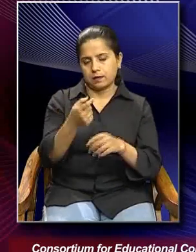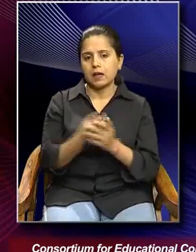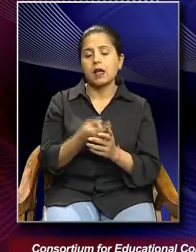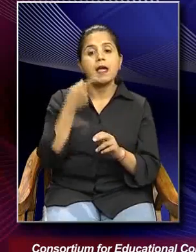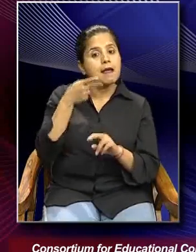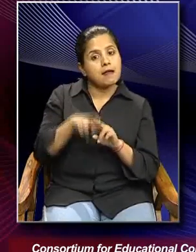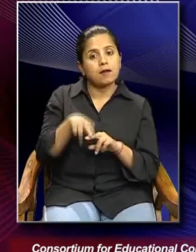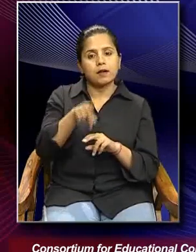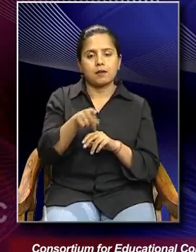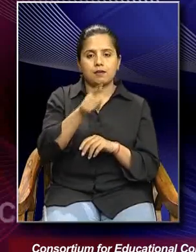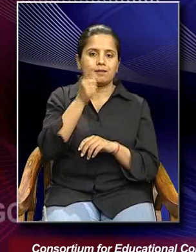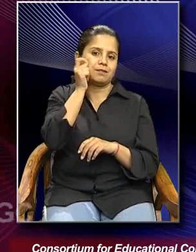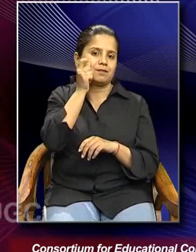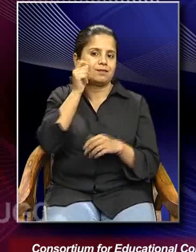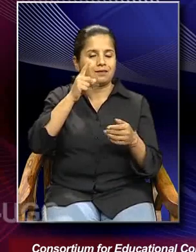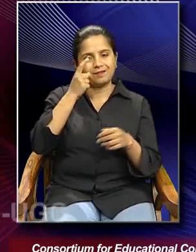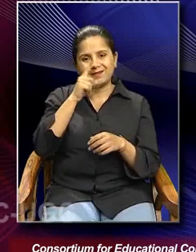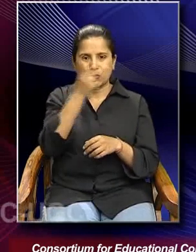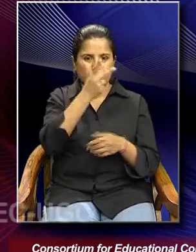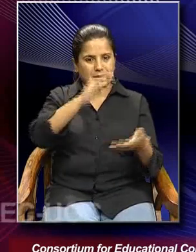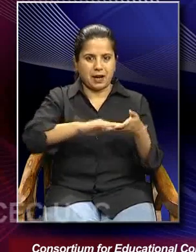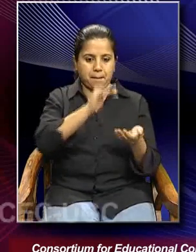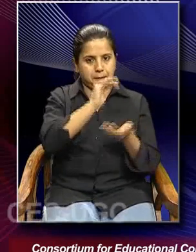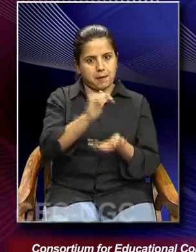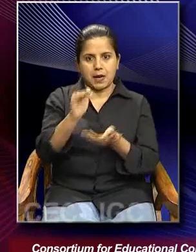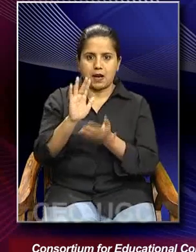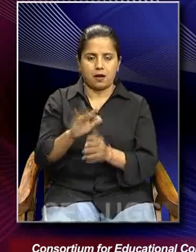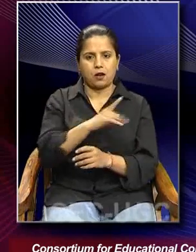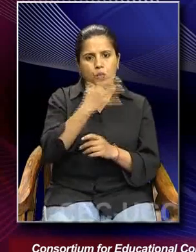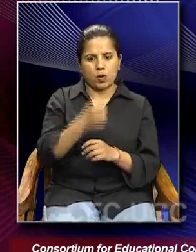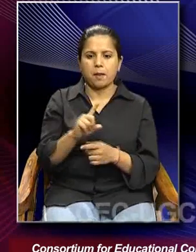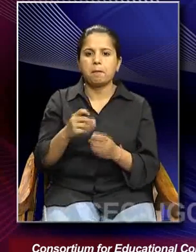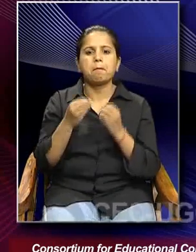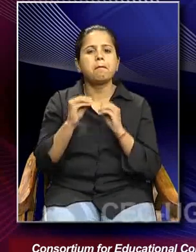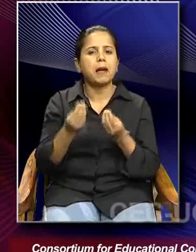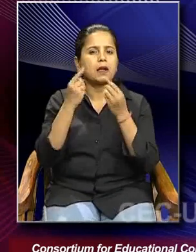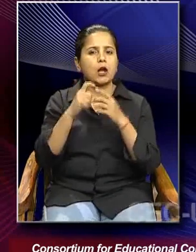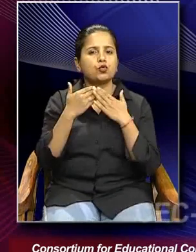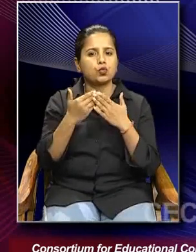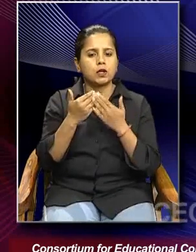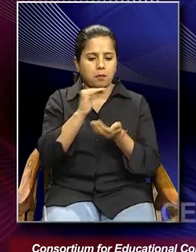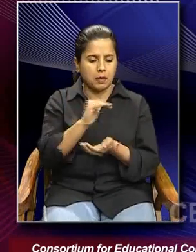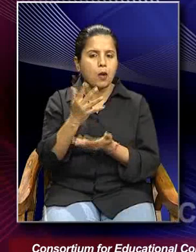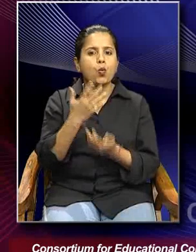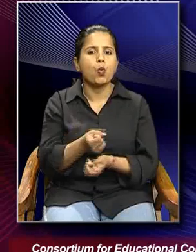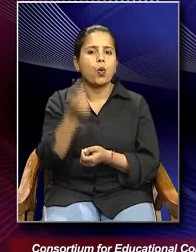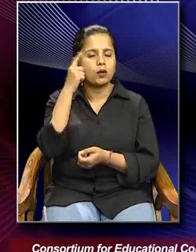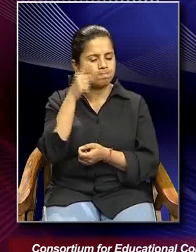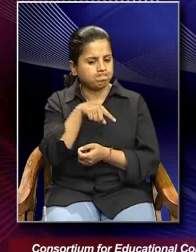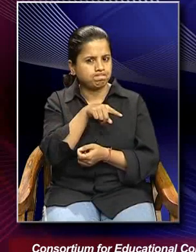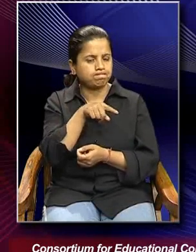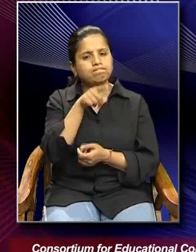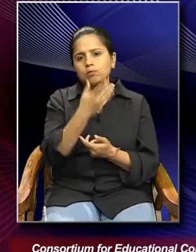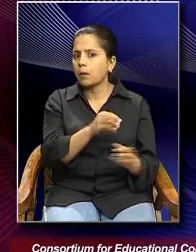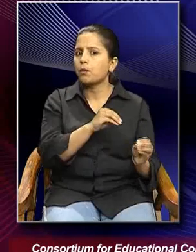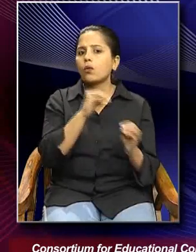are couple who have children and they are seeking better educational opportunities for their children, they would like to